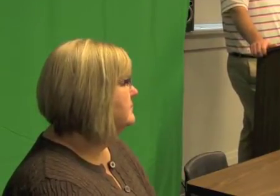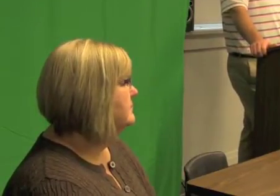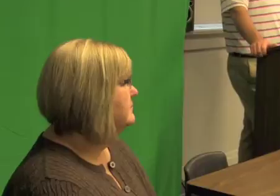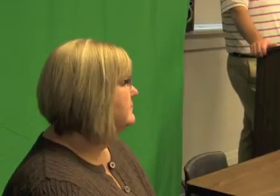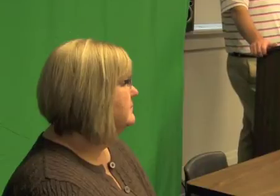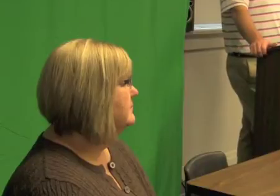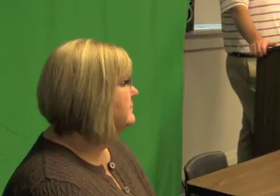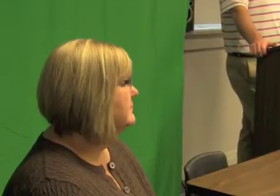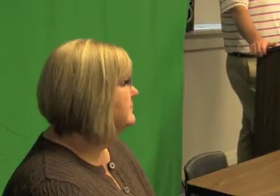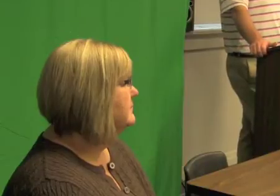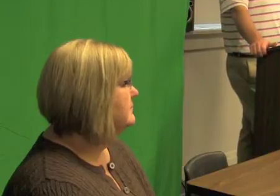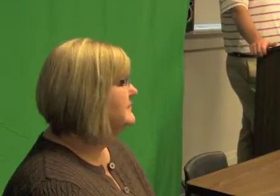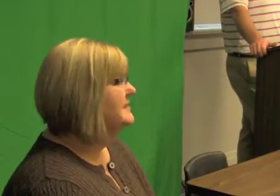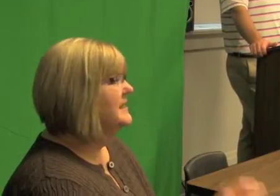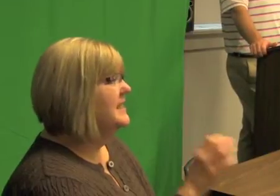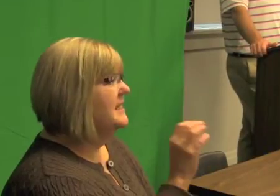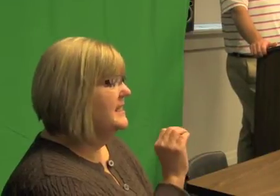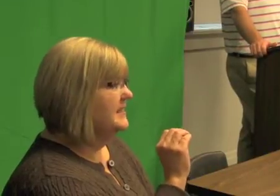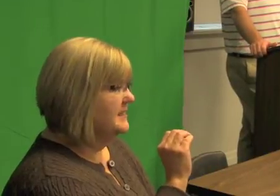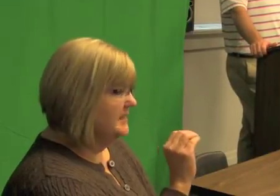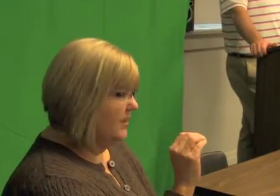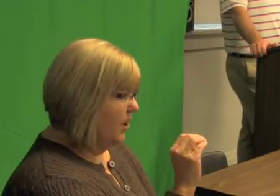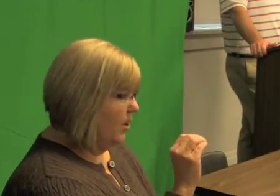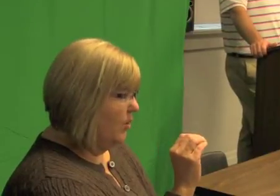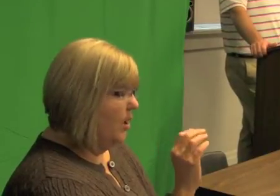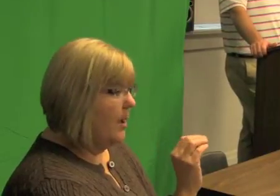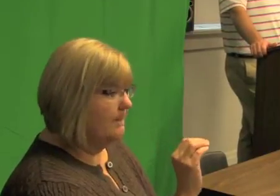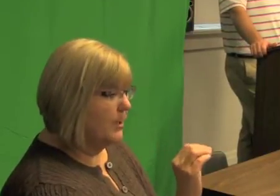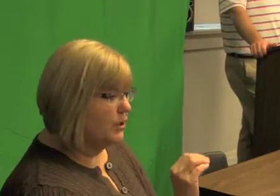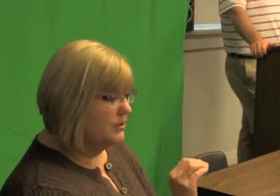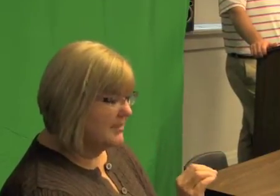Interest? Yes.